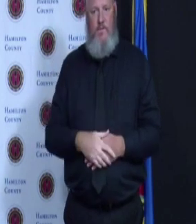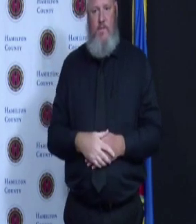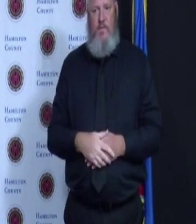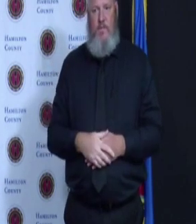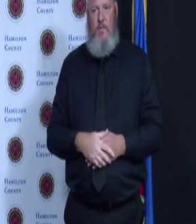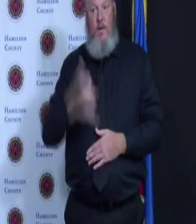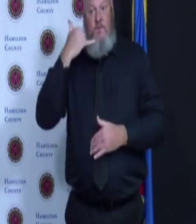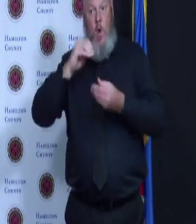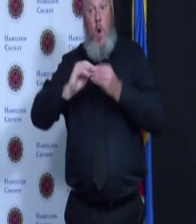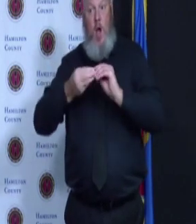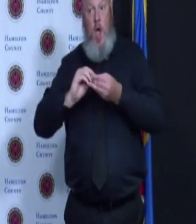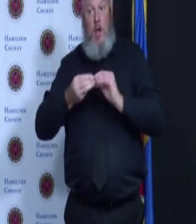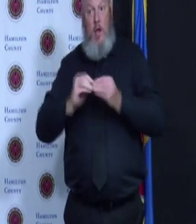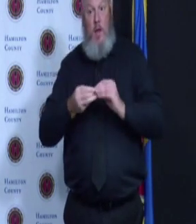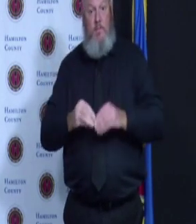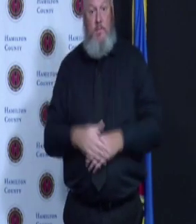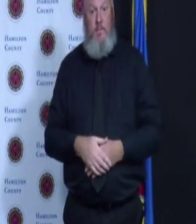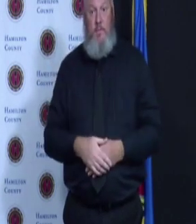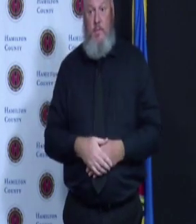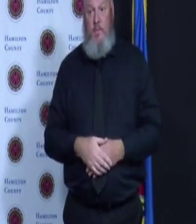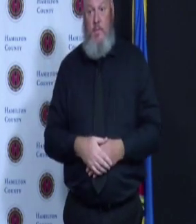slow, Jay, is